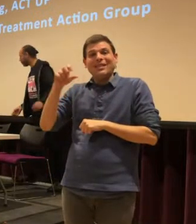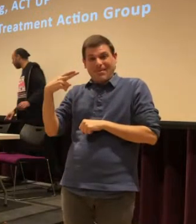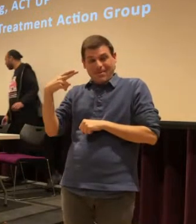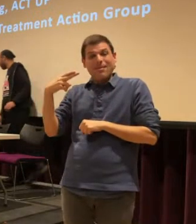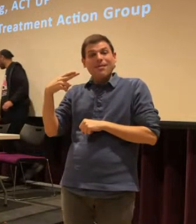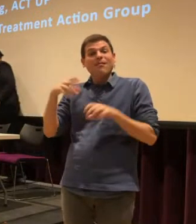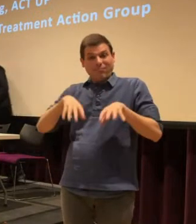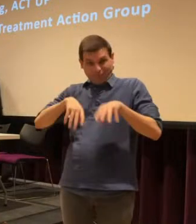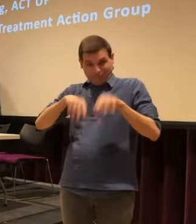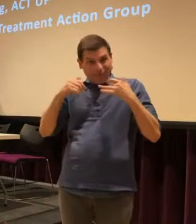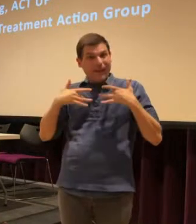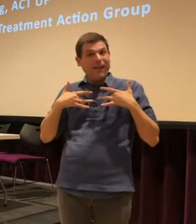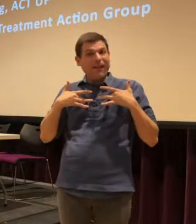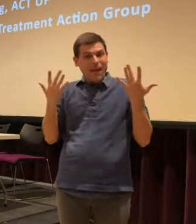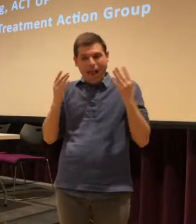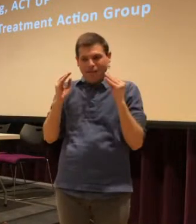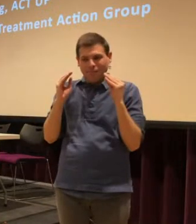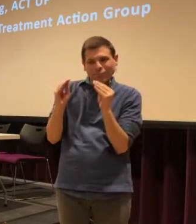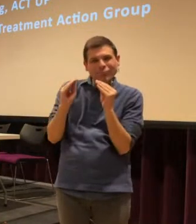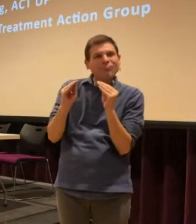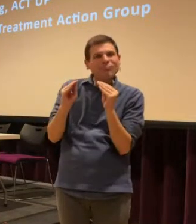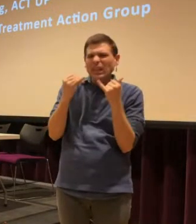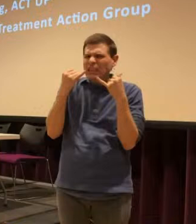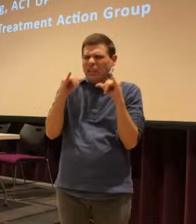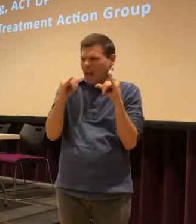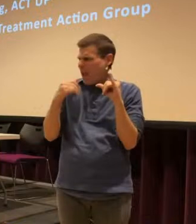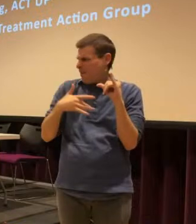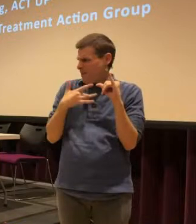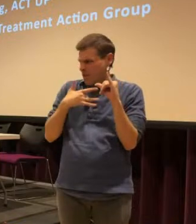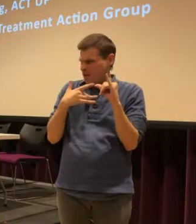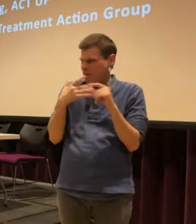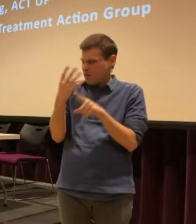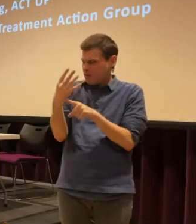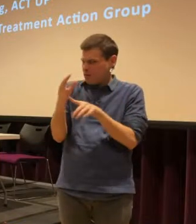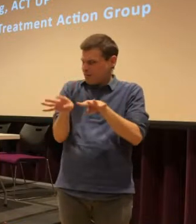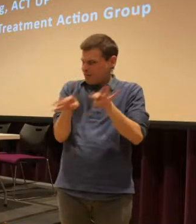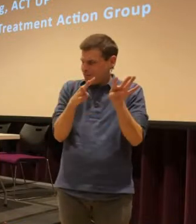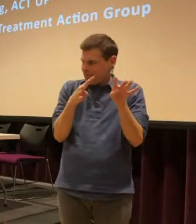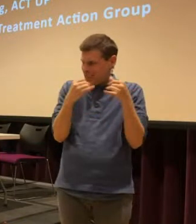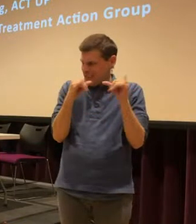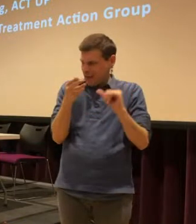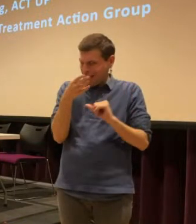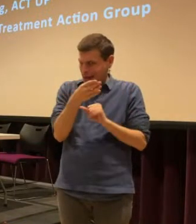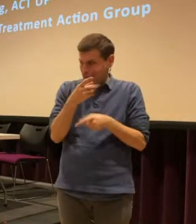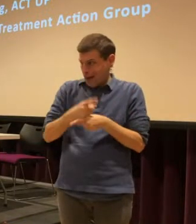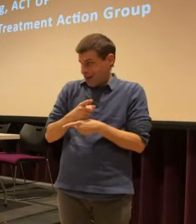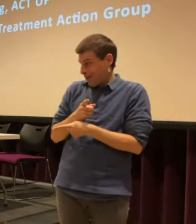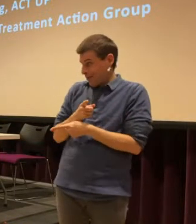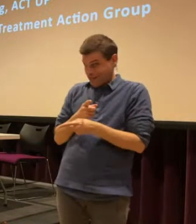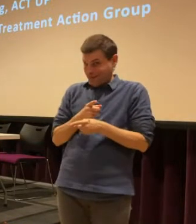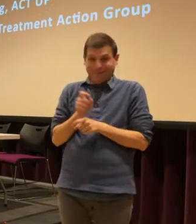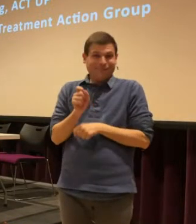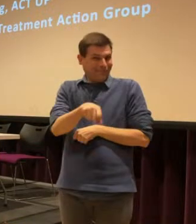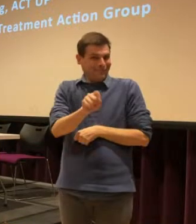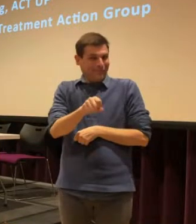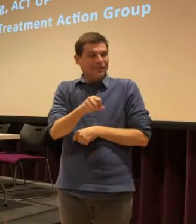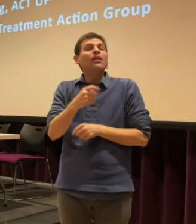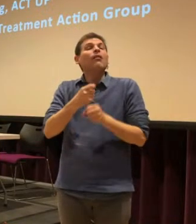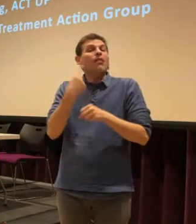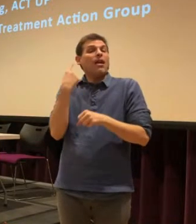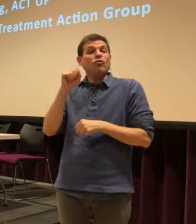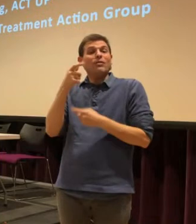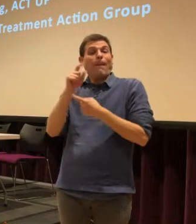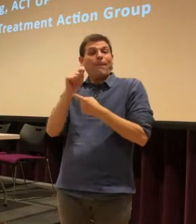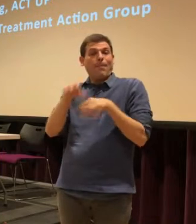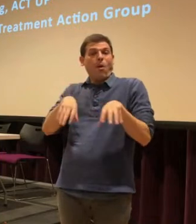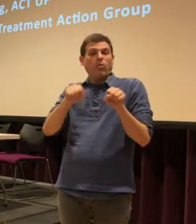our YouTube pages, am I correct? And still view it. Last September, I was able to put on